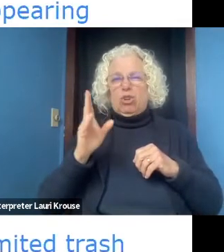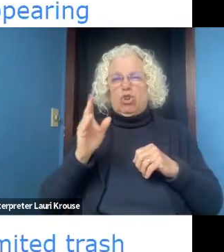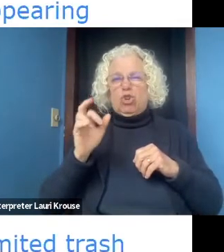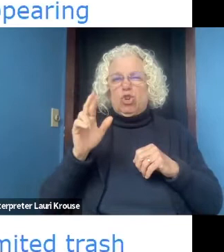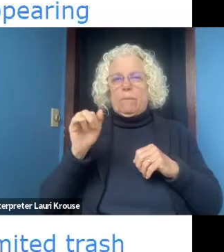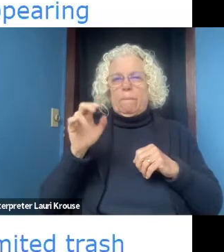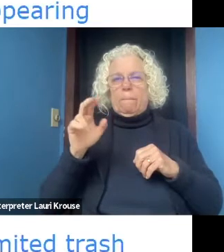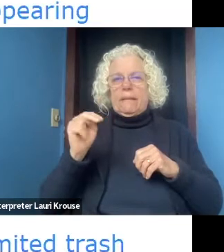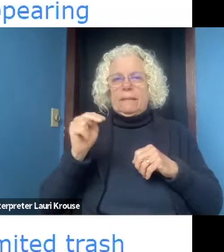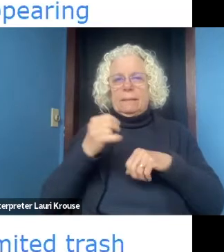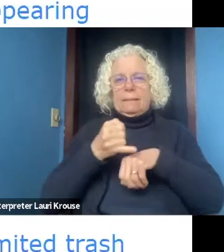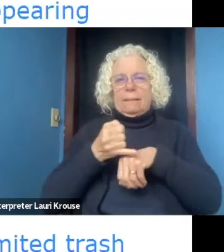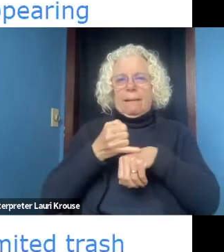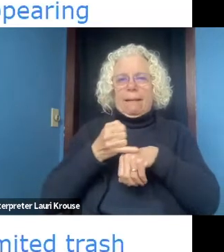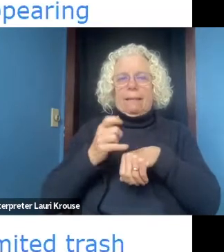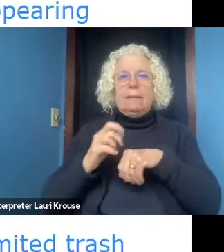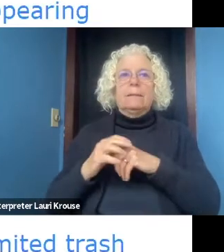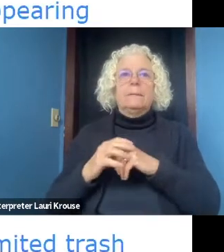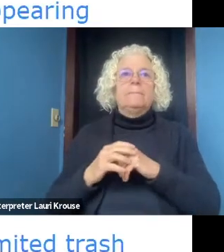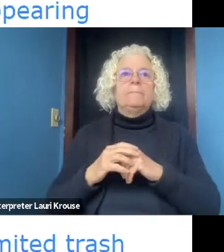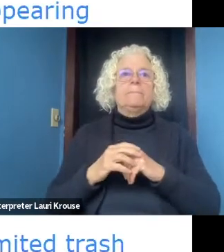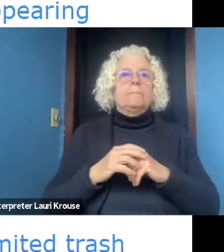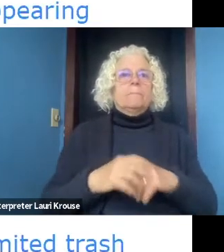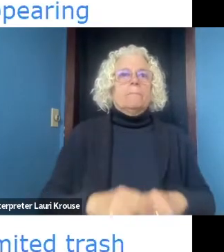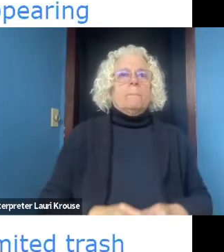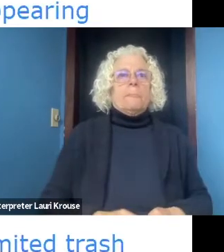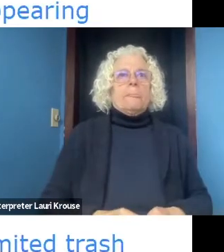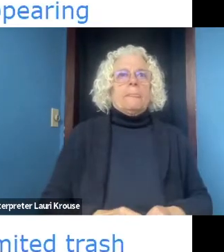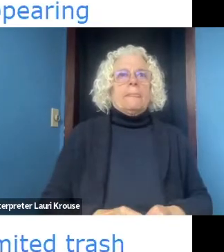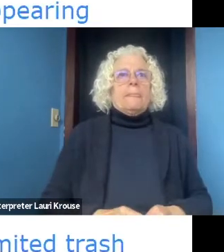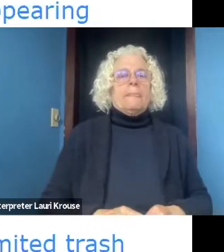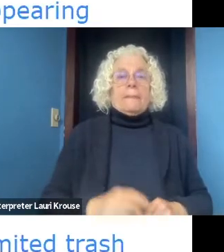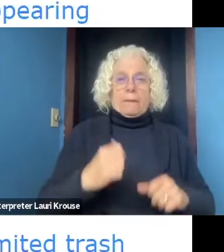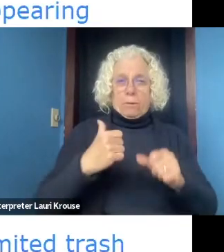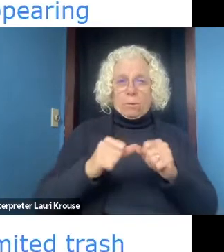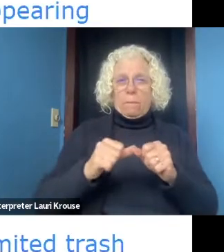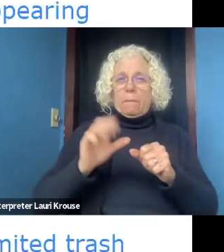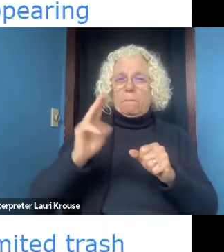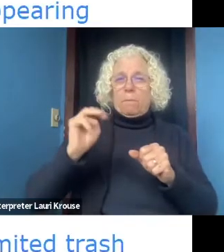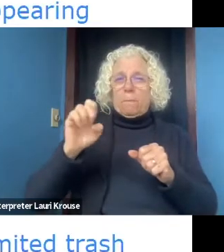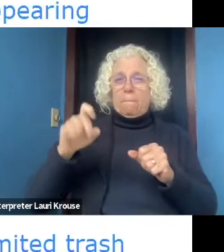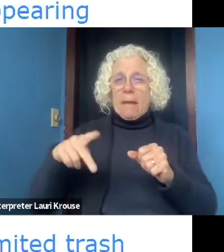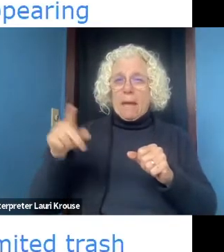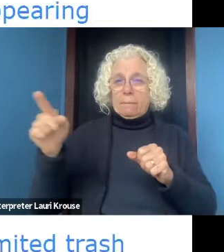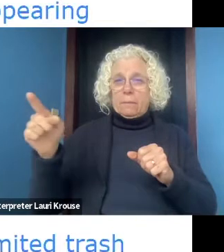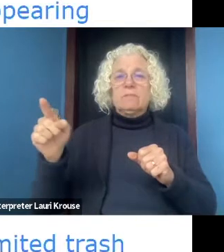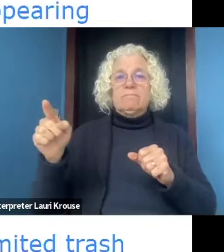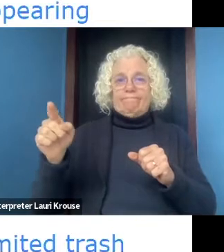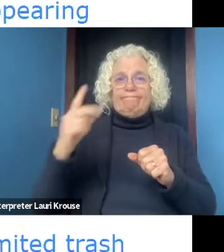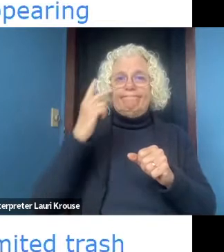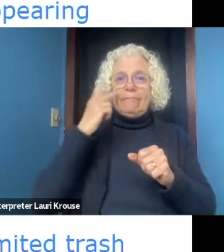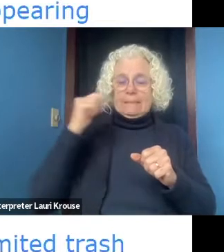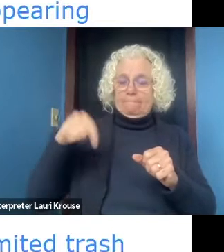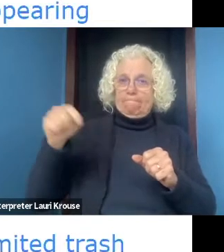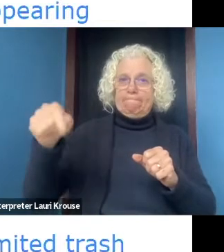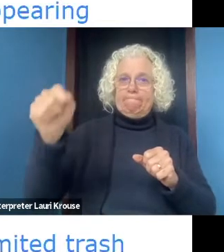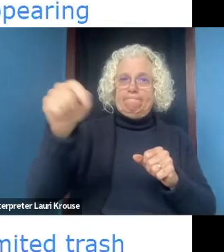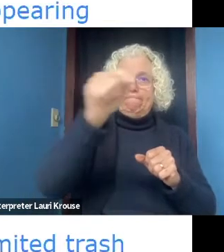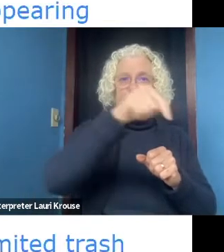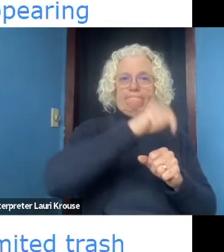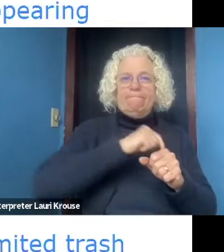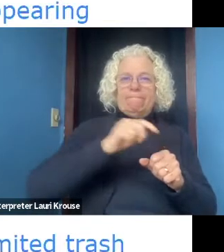there is correlation to that in those maps that we saw before of New York